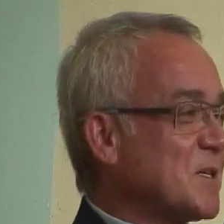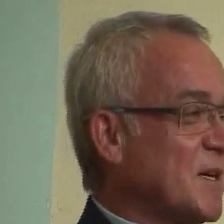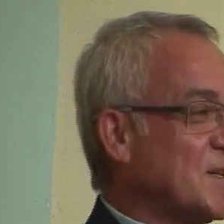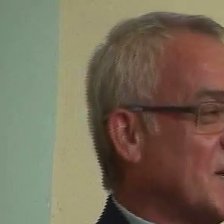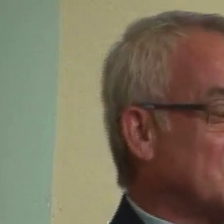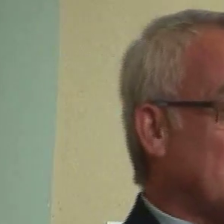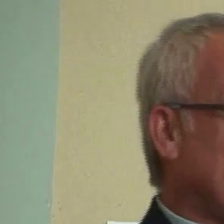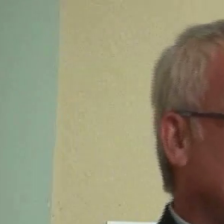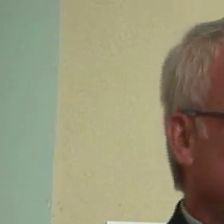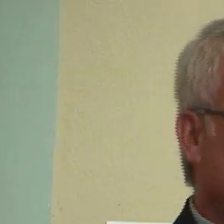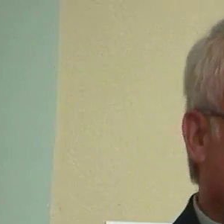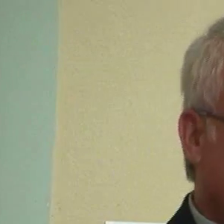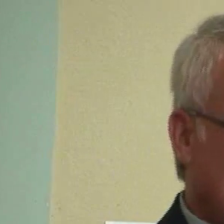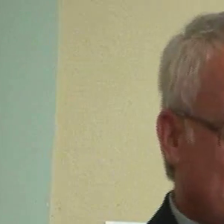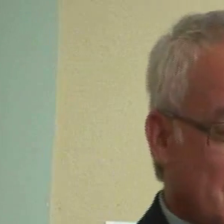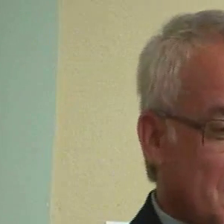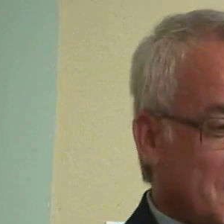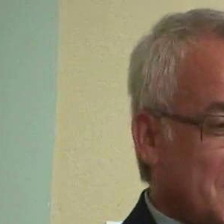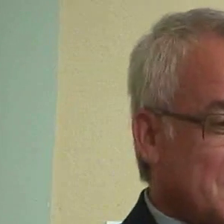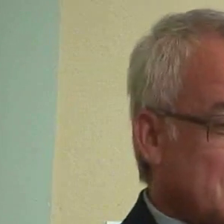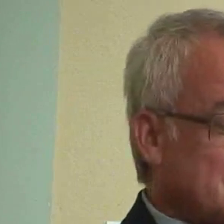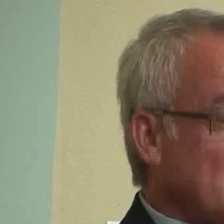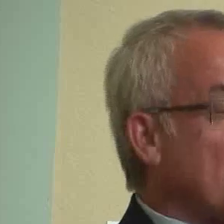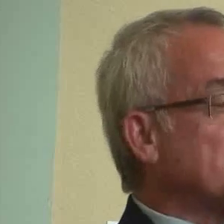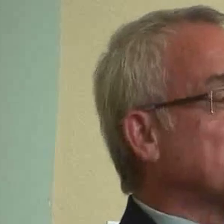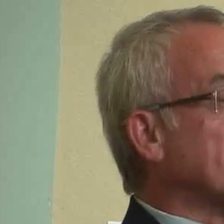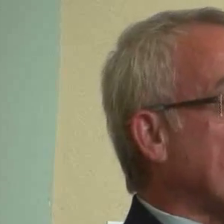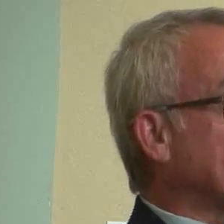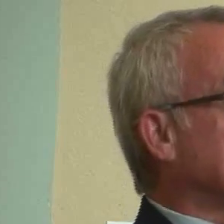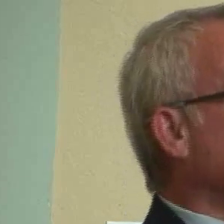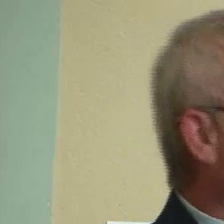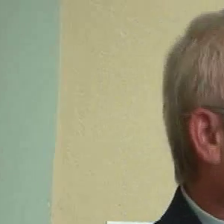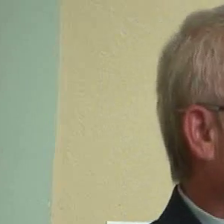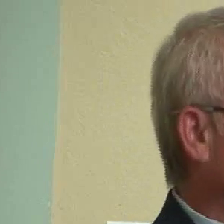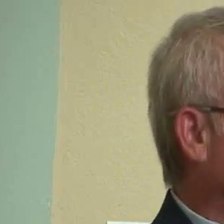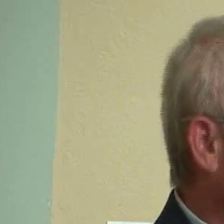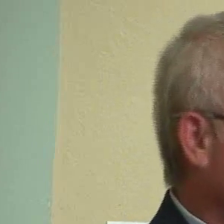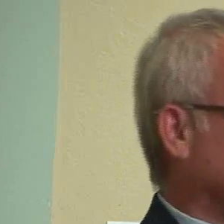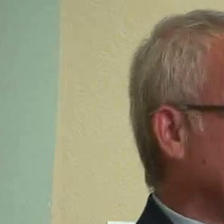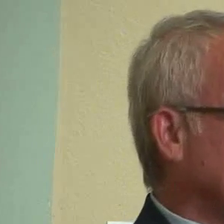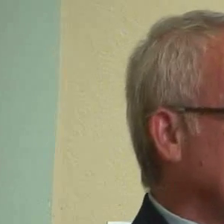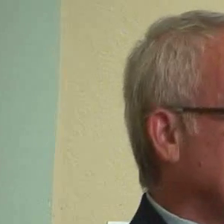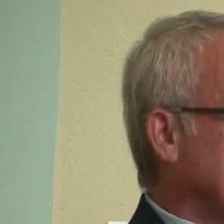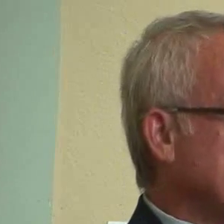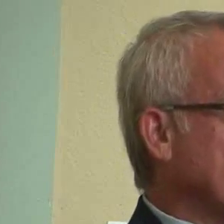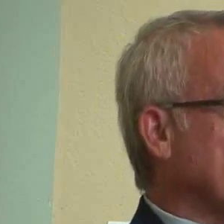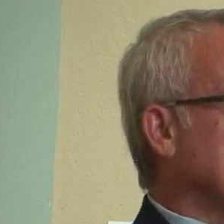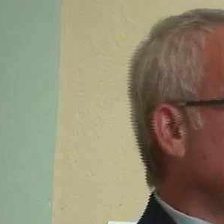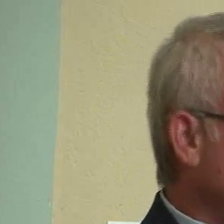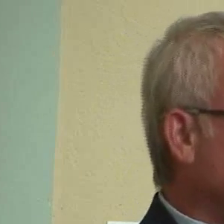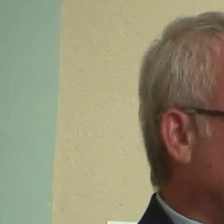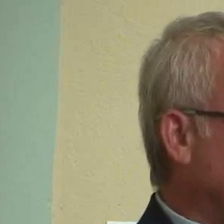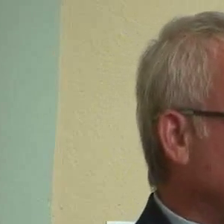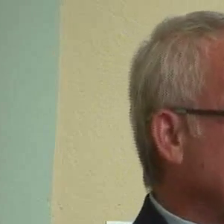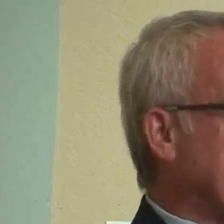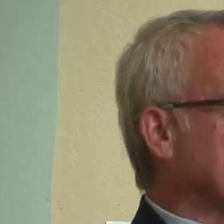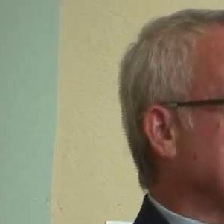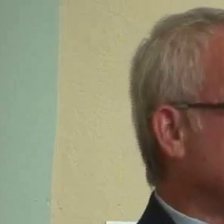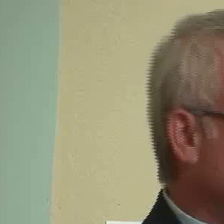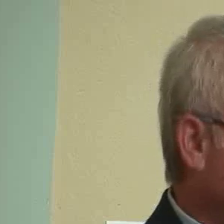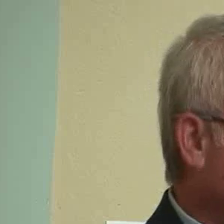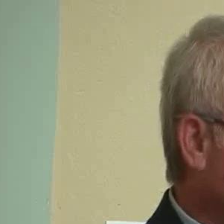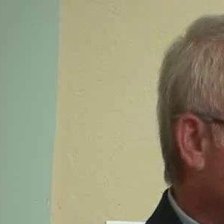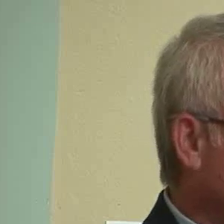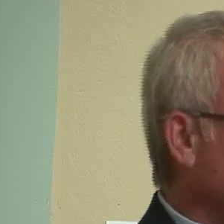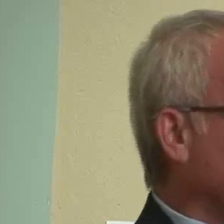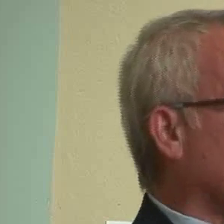that basically that Toronto, no one should be left behind in our city. Doesn't matter who you are, which part of the